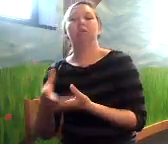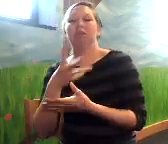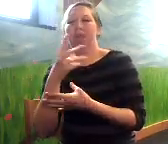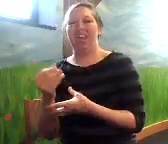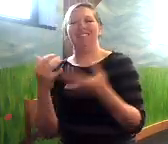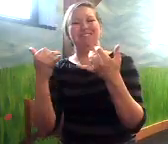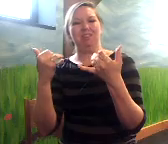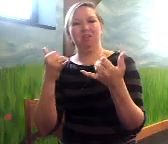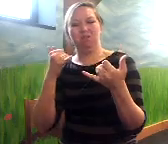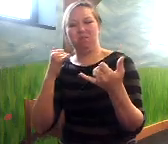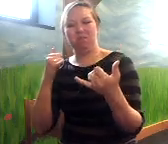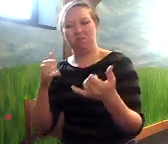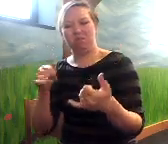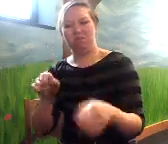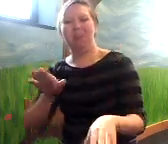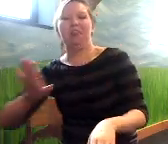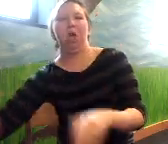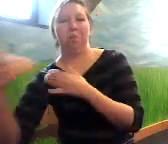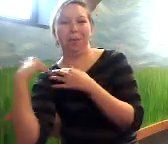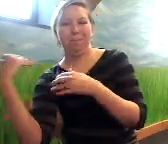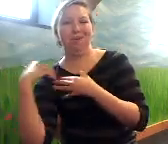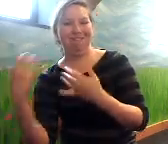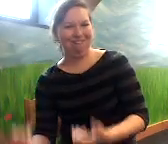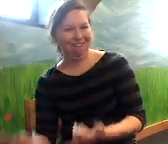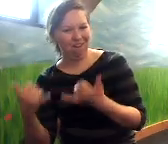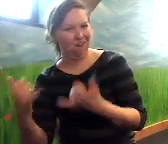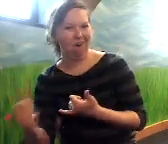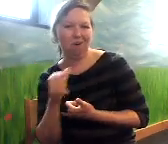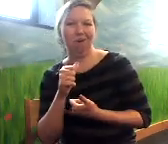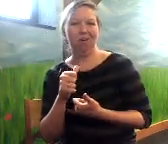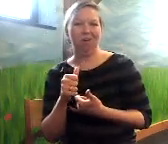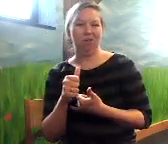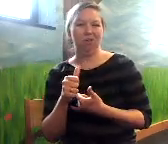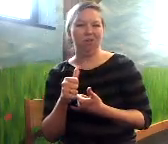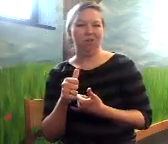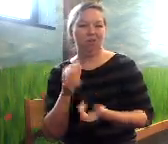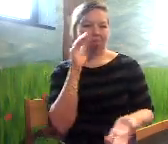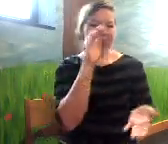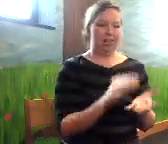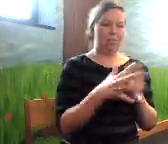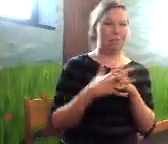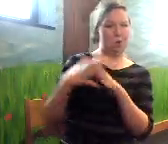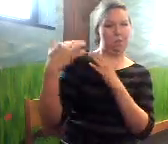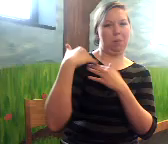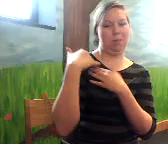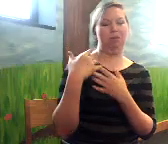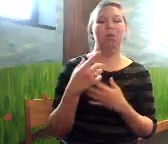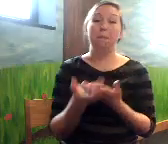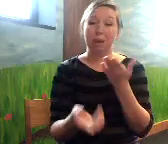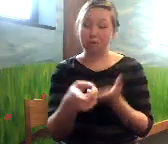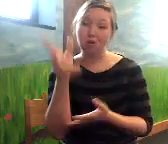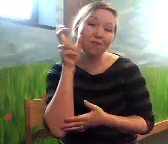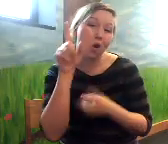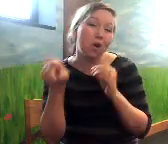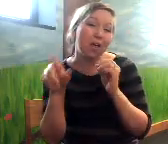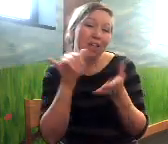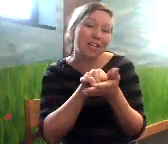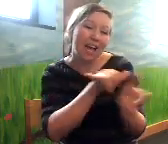Iraq today, where the American occupational forces are there, and they are starting to scale down and